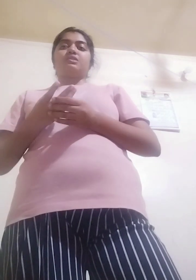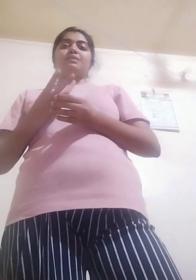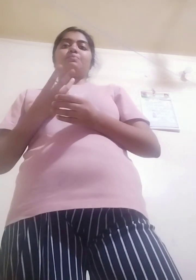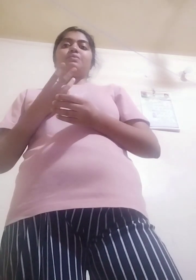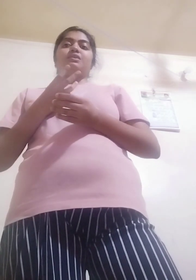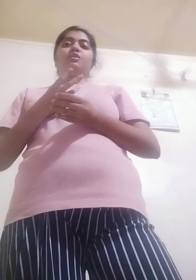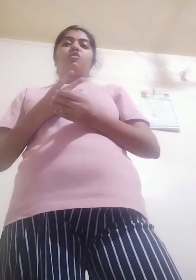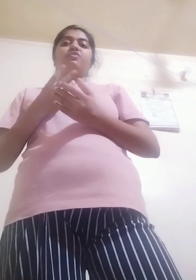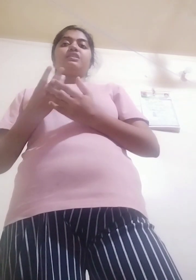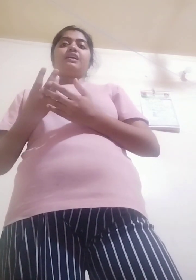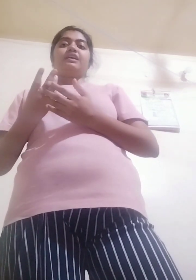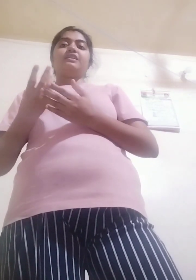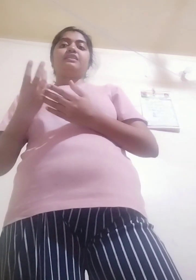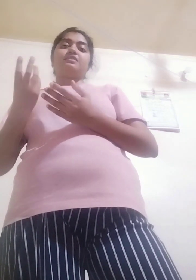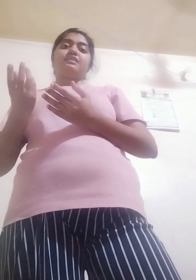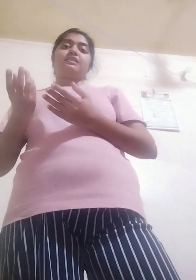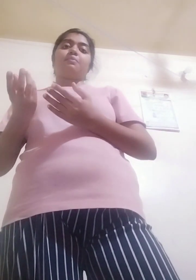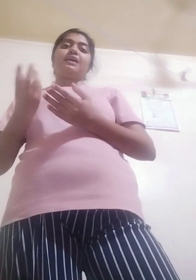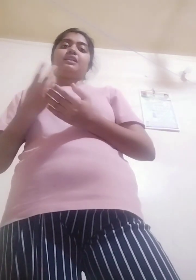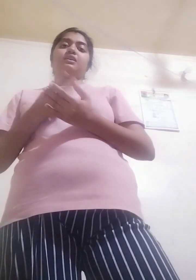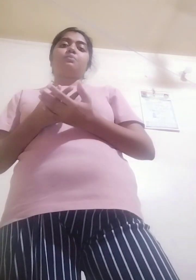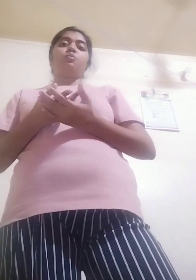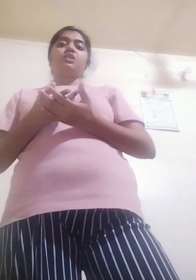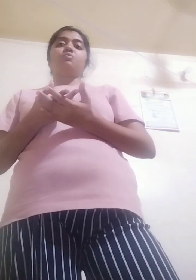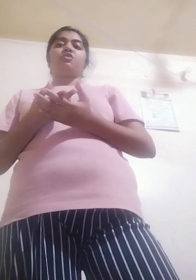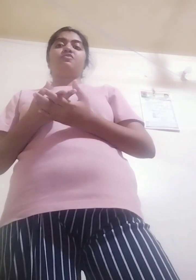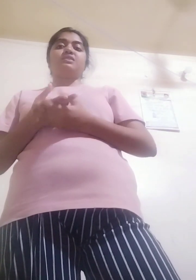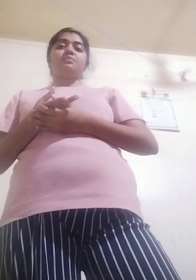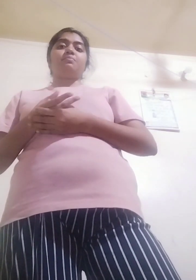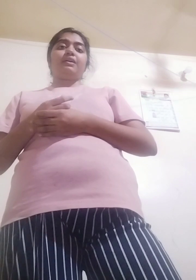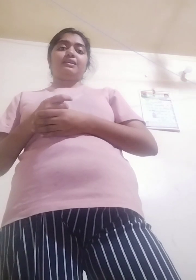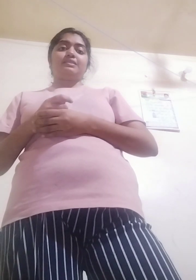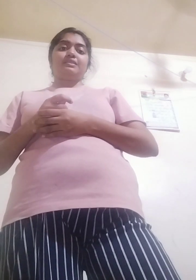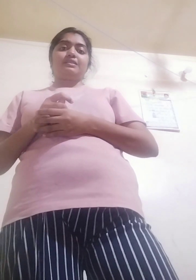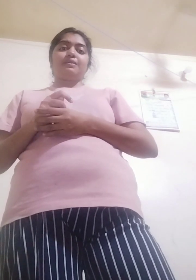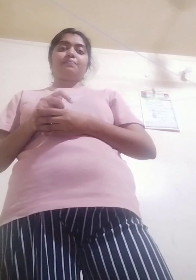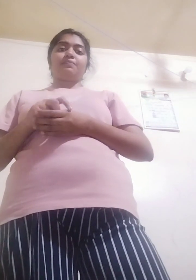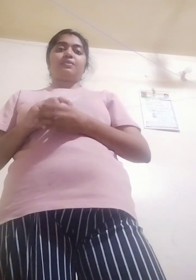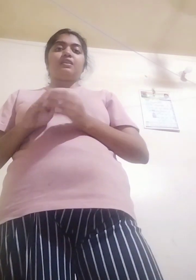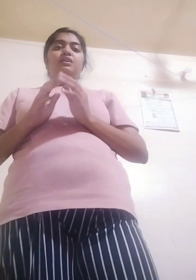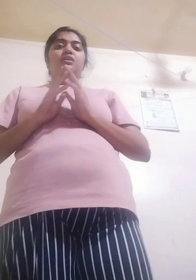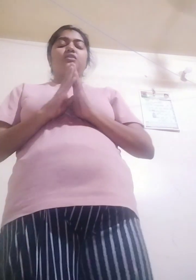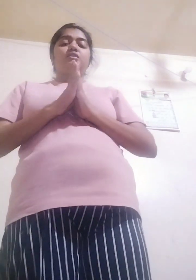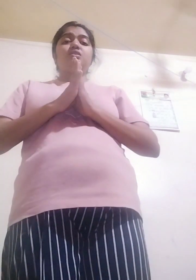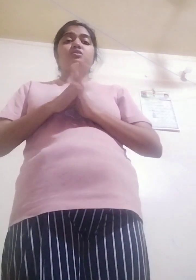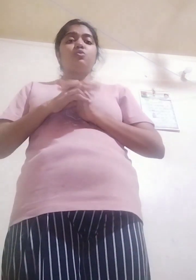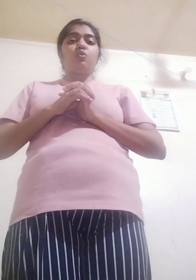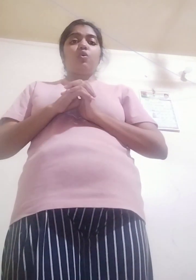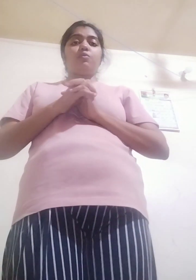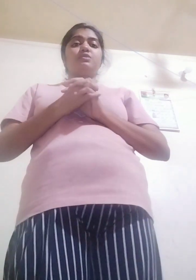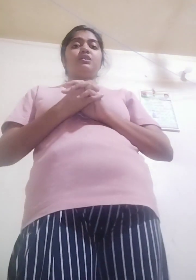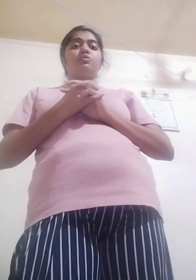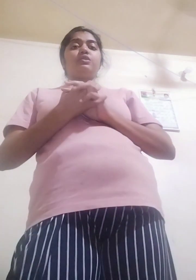concept of inheritance, data binding, and polymorphism, etc. This object